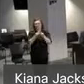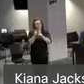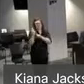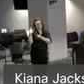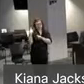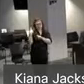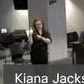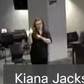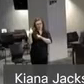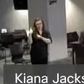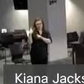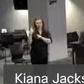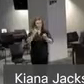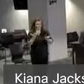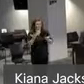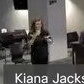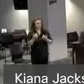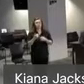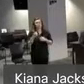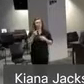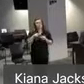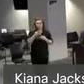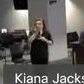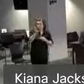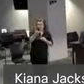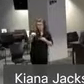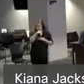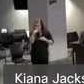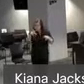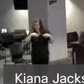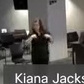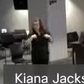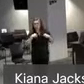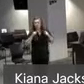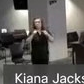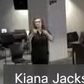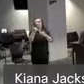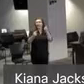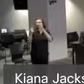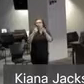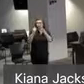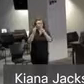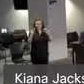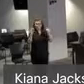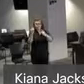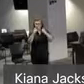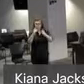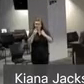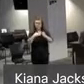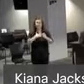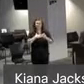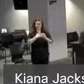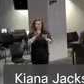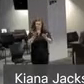point, I will pause for any questions regarding the resolution. And if not, I would ask for the board's approval.